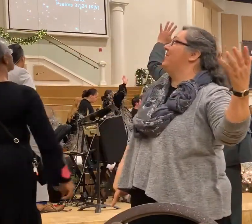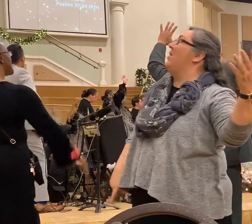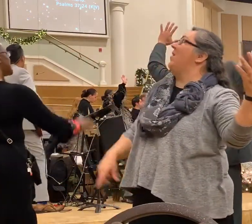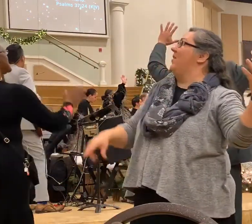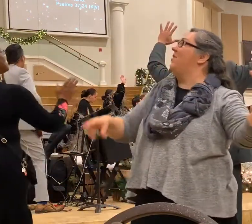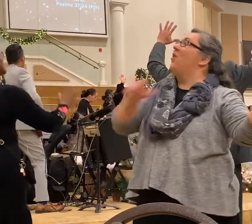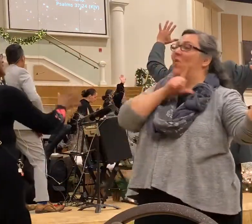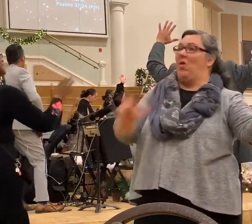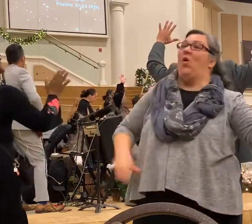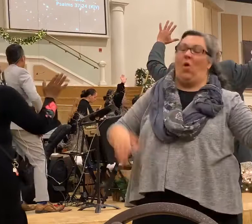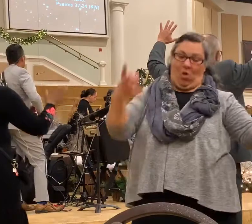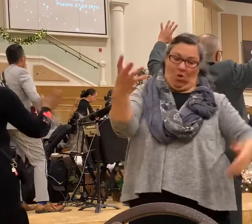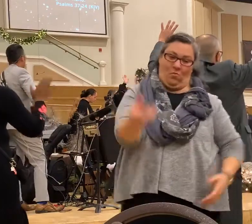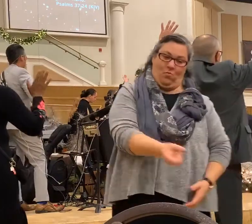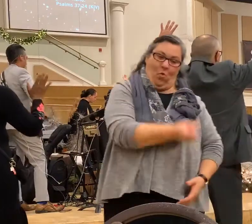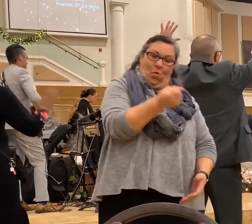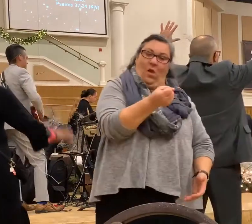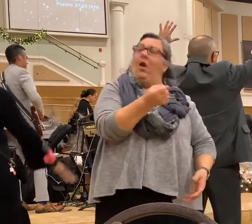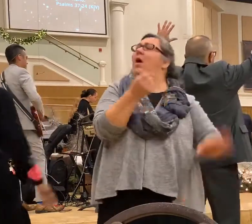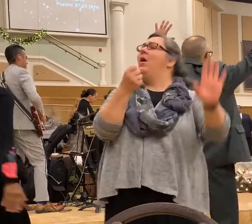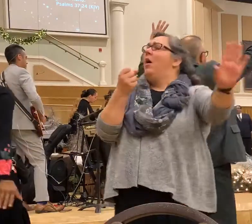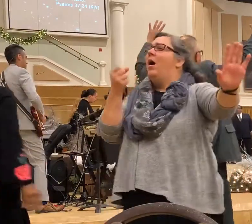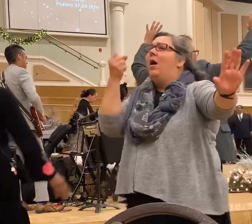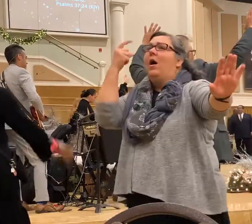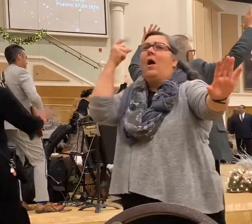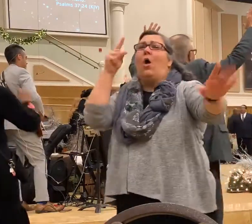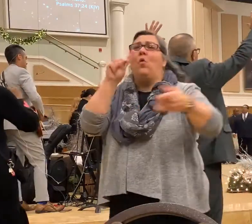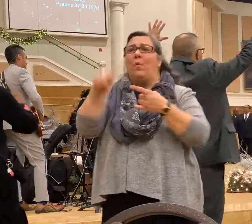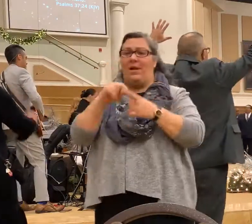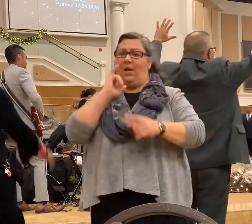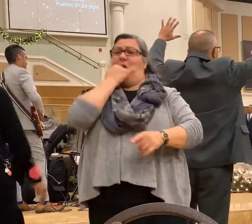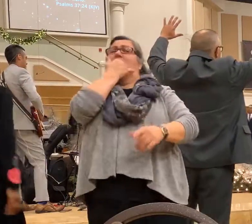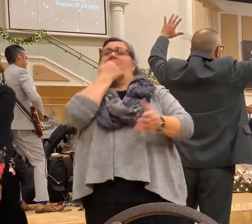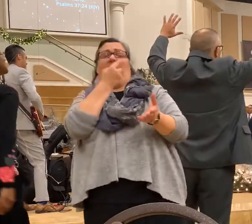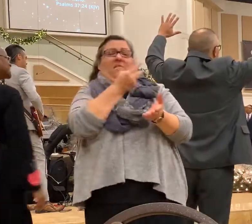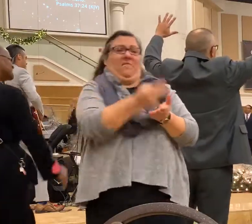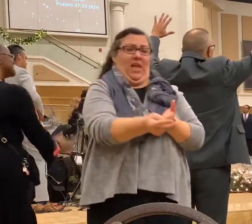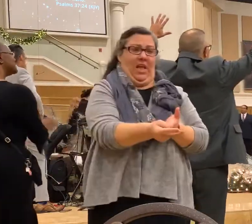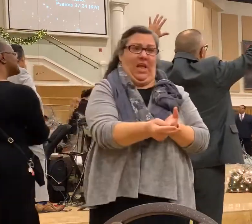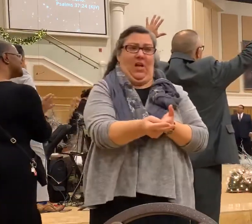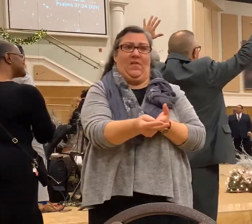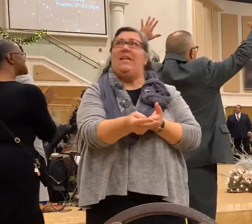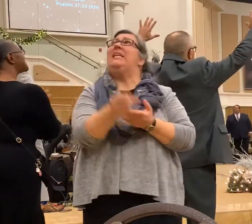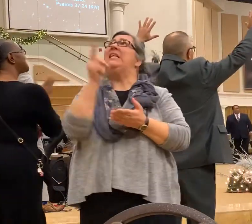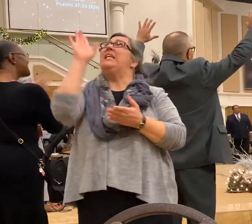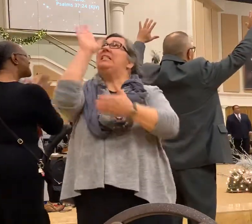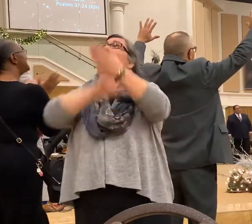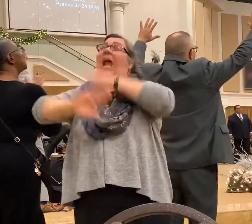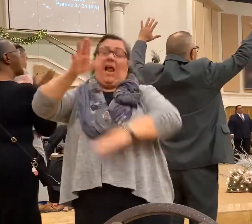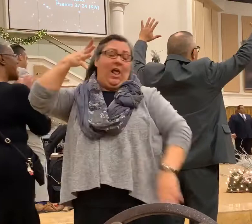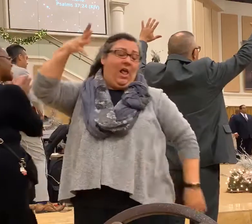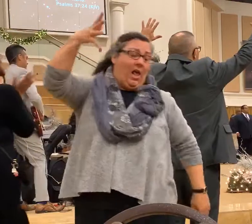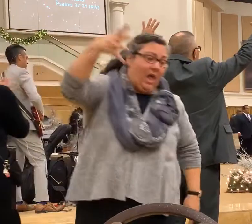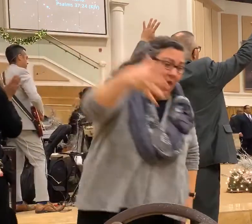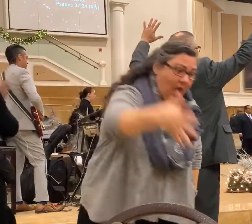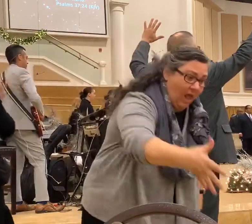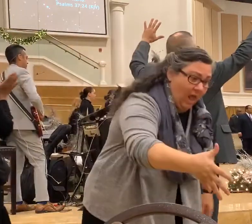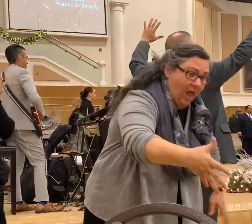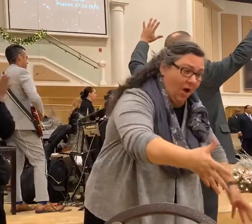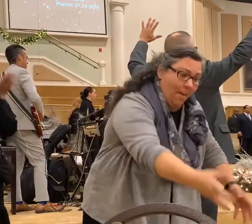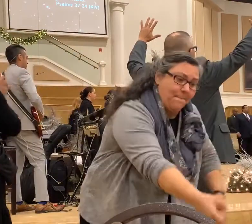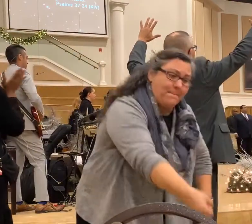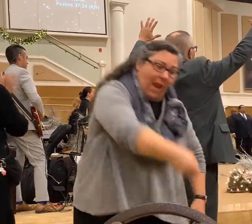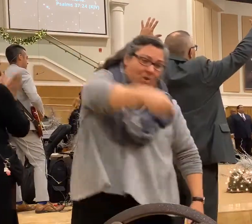Well, I fell, yeah, but you didn't realize when you fell off that wagon, there was a hand that reached down and picked you up and put